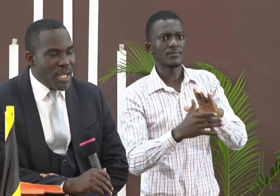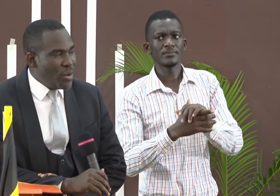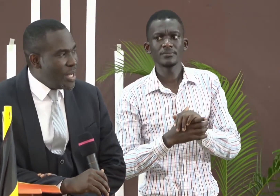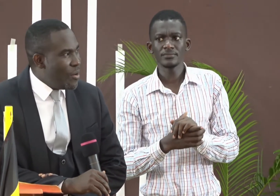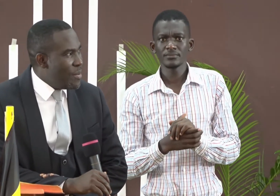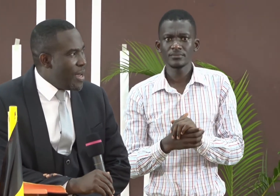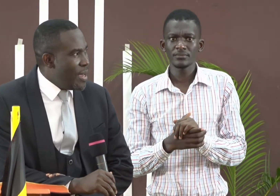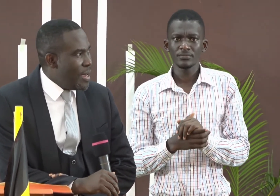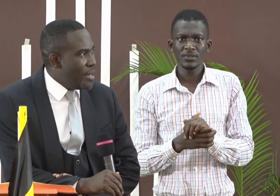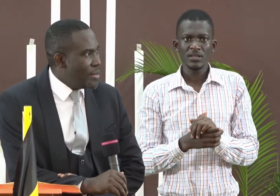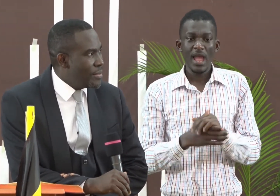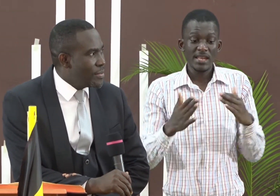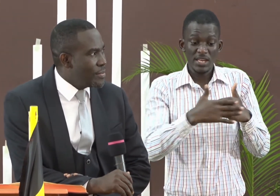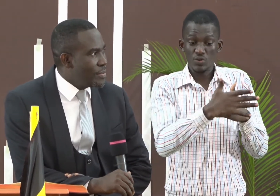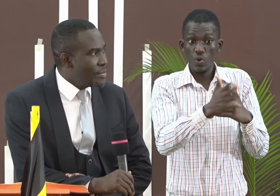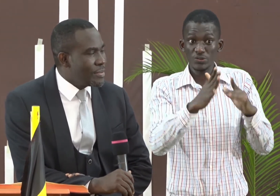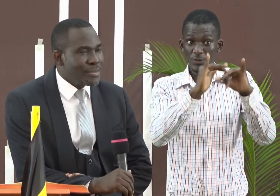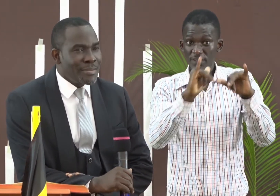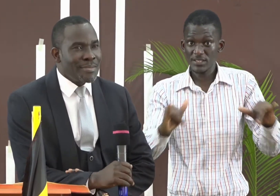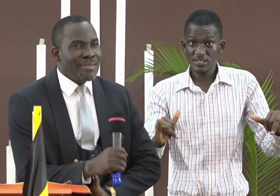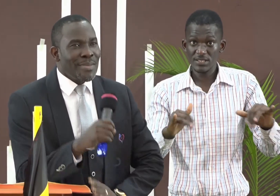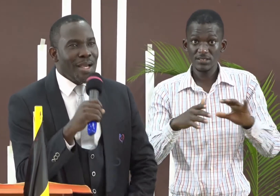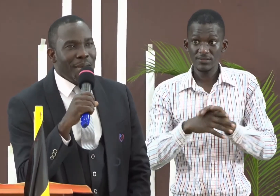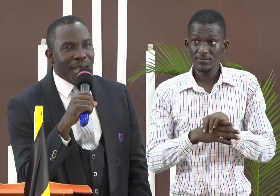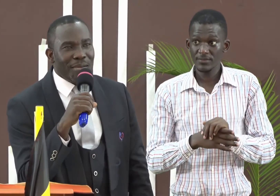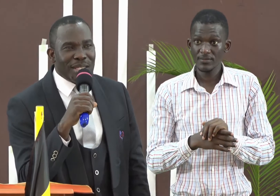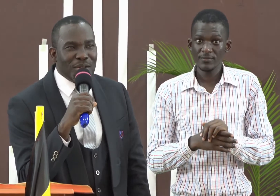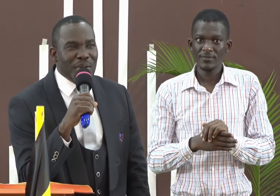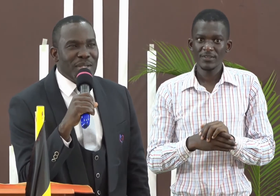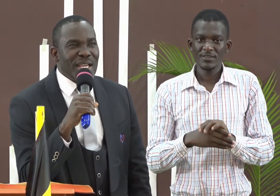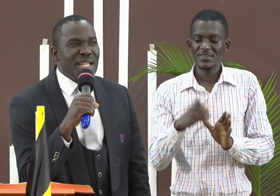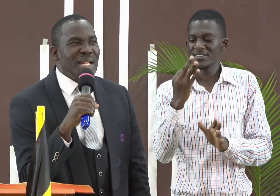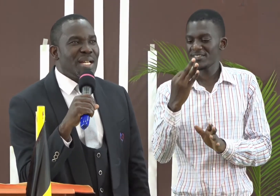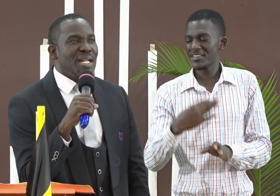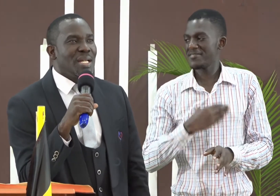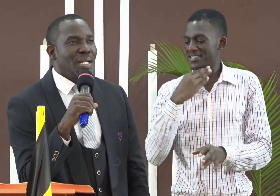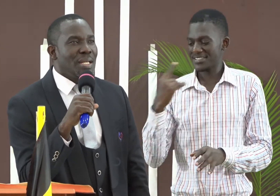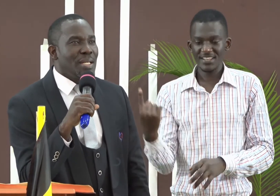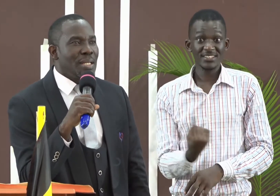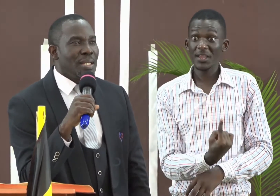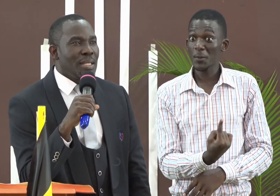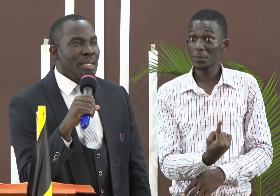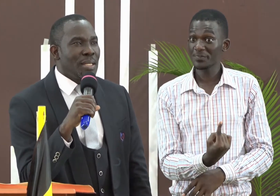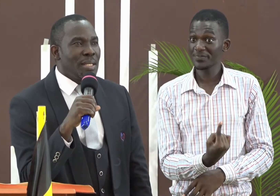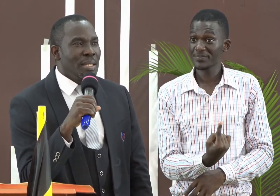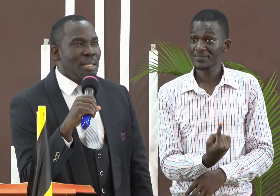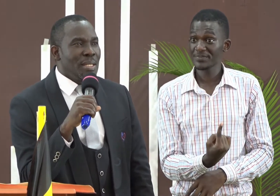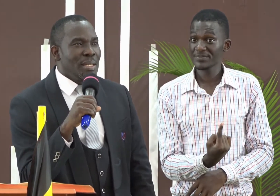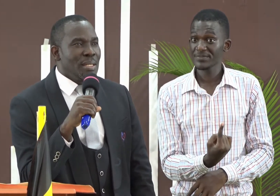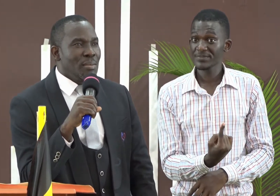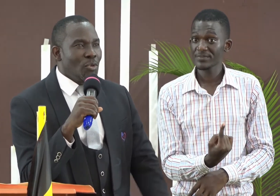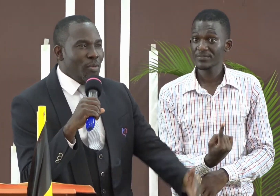Ku miryango gya weema ye. At the entrance of his tent. Abagenyi basatu ne bamukyalira. Three visitors come to visit